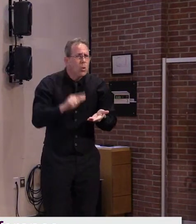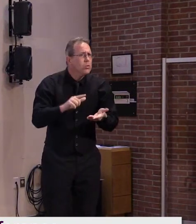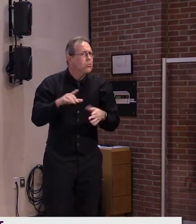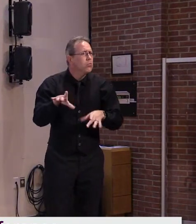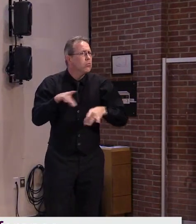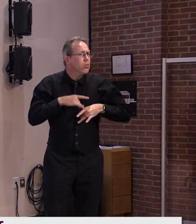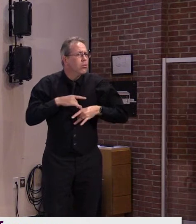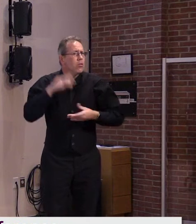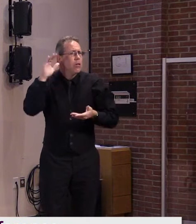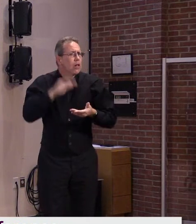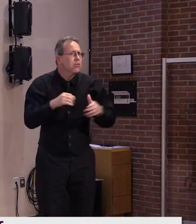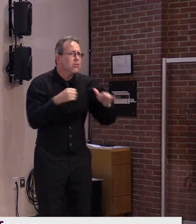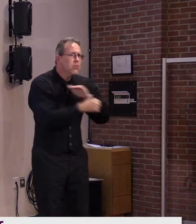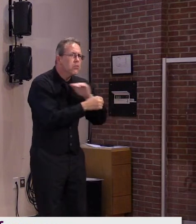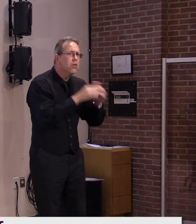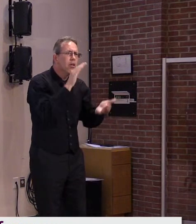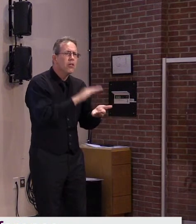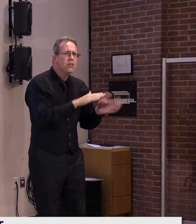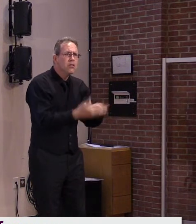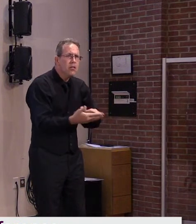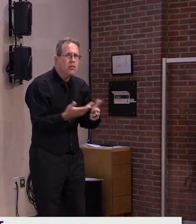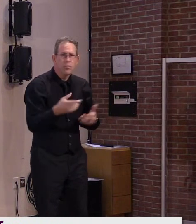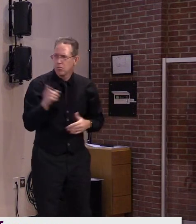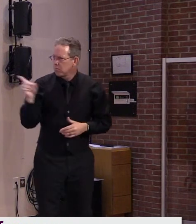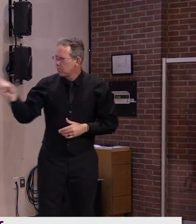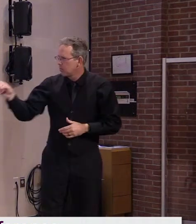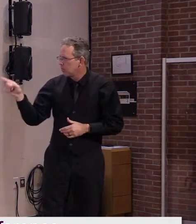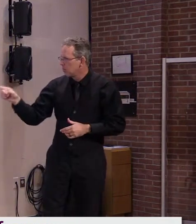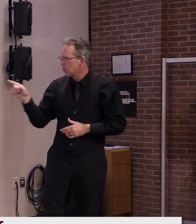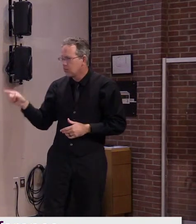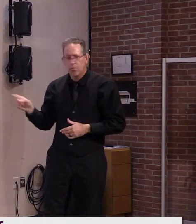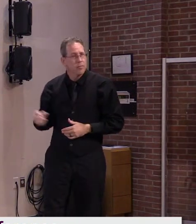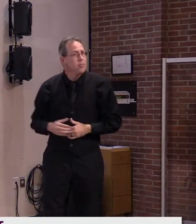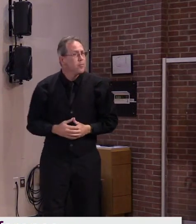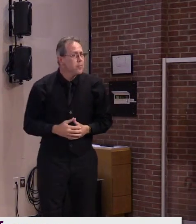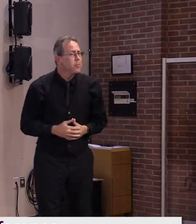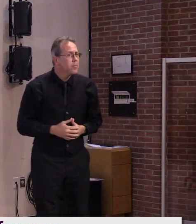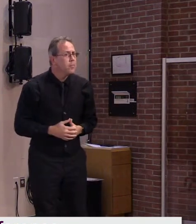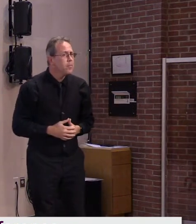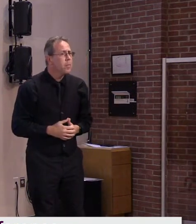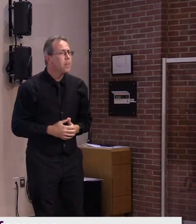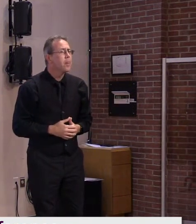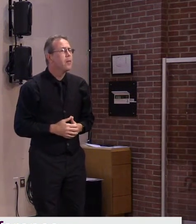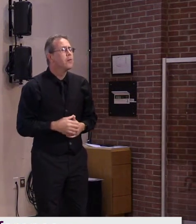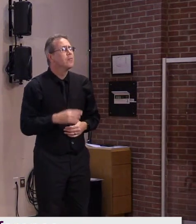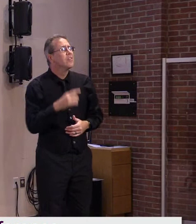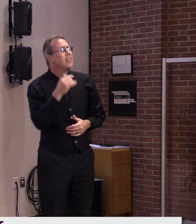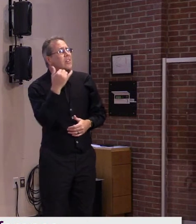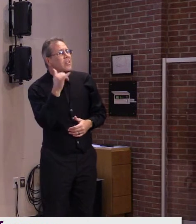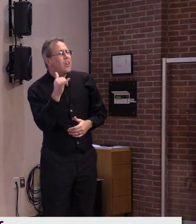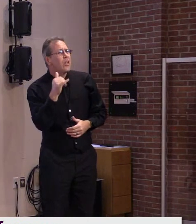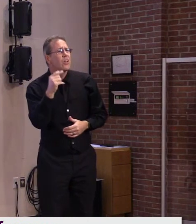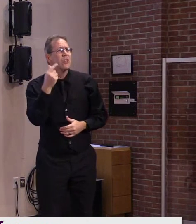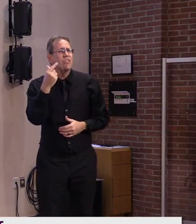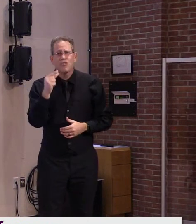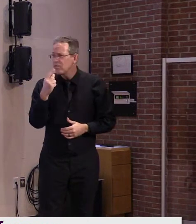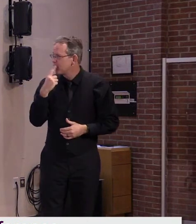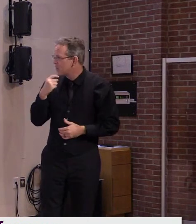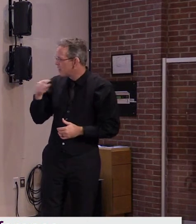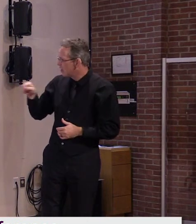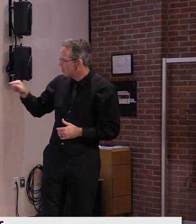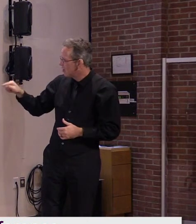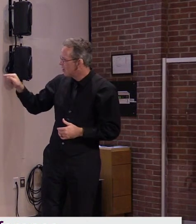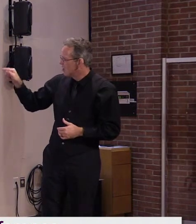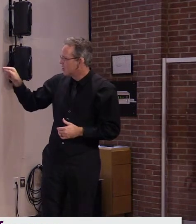more significant uptick in cases and hospitalizations and deaths saw those numbers start to improve before those states in the